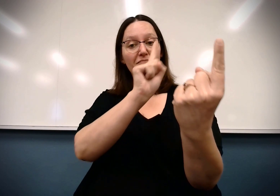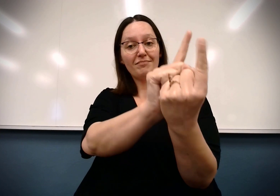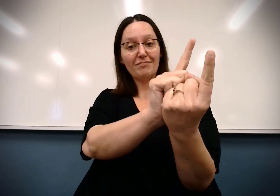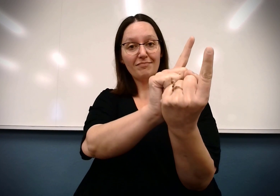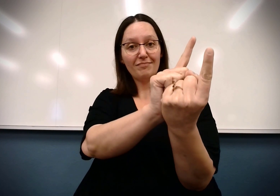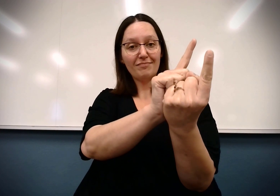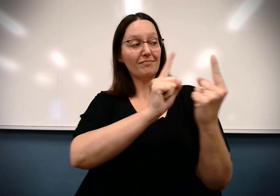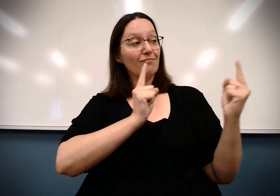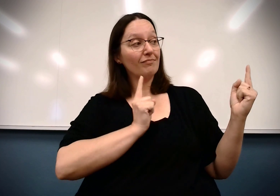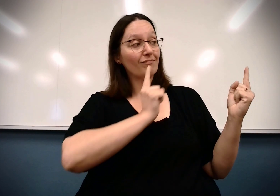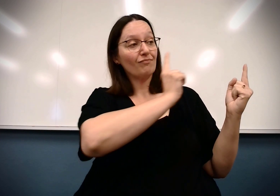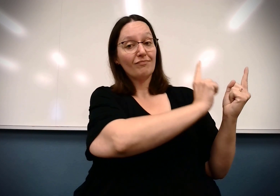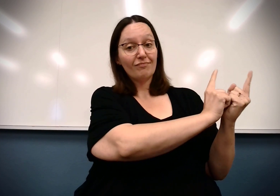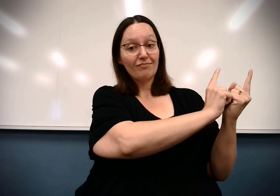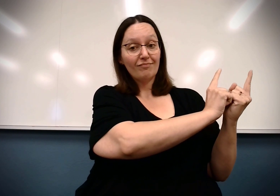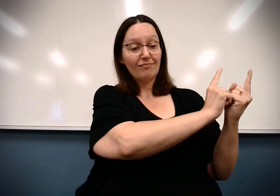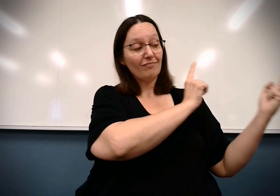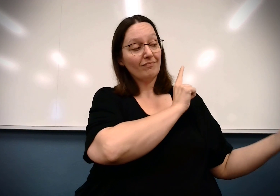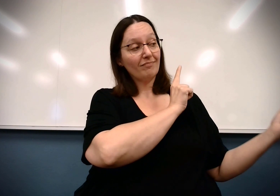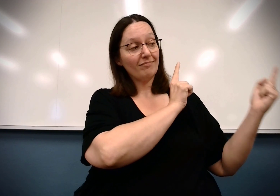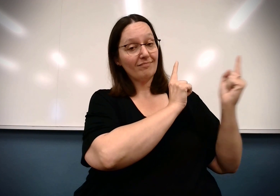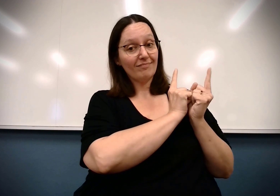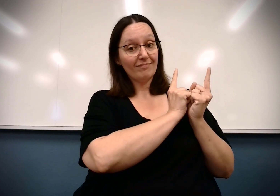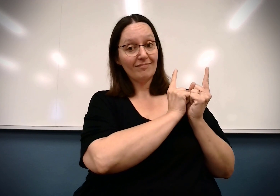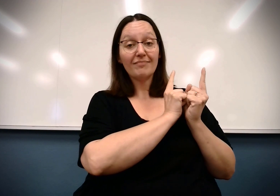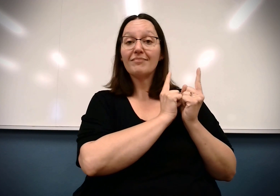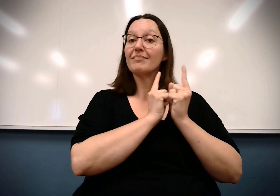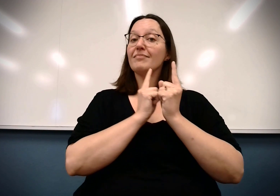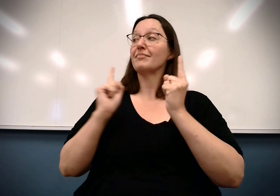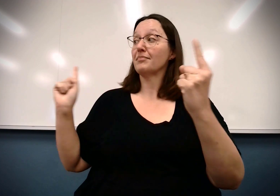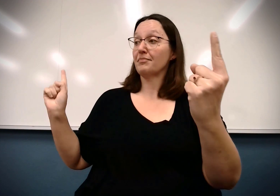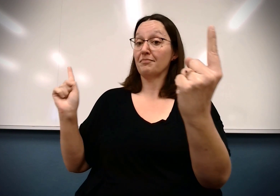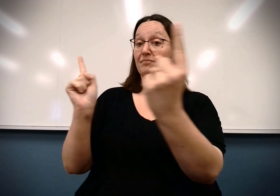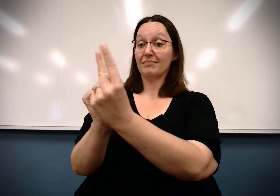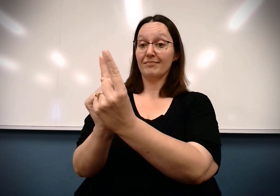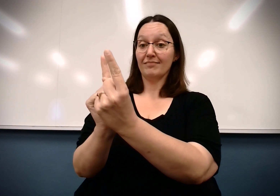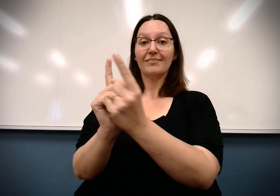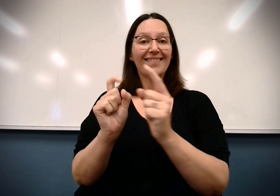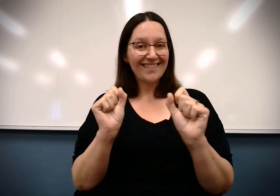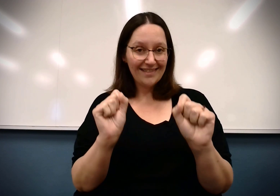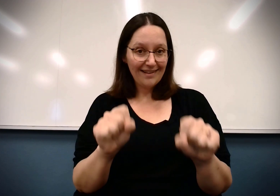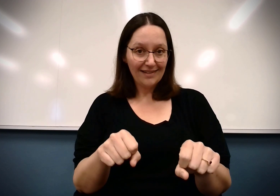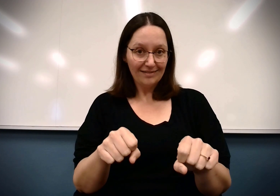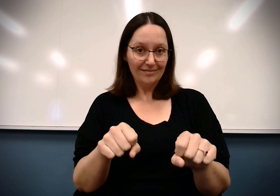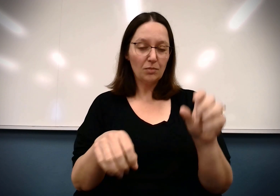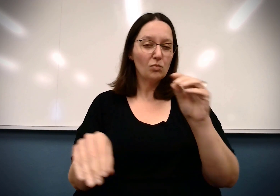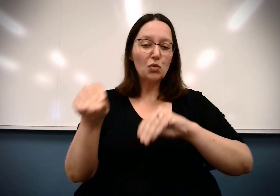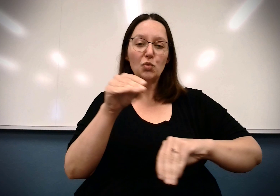can move toward whom is being met. Right? She met me, I met them, right?